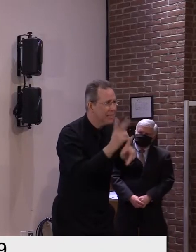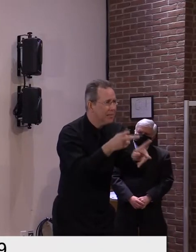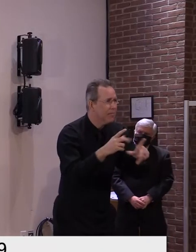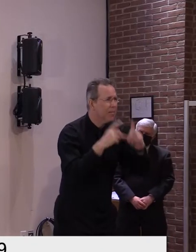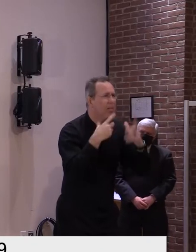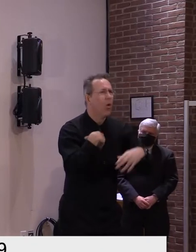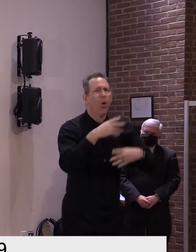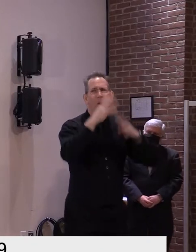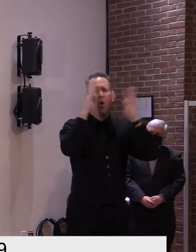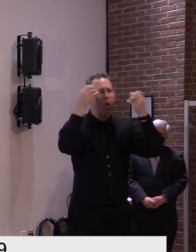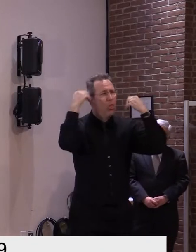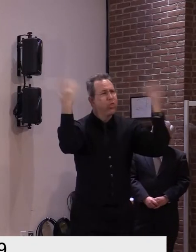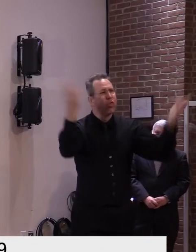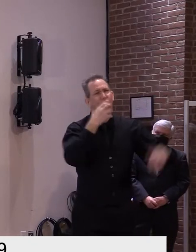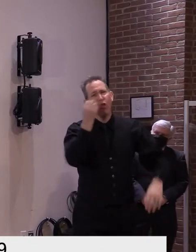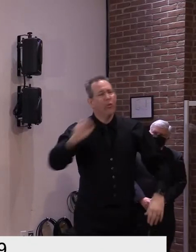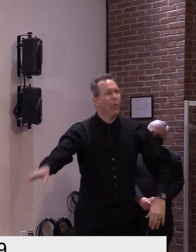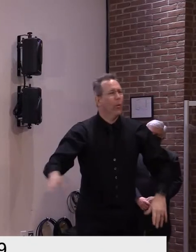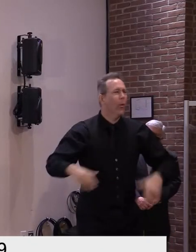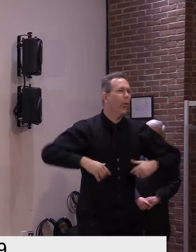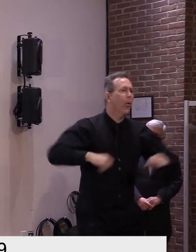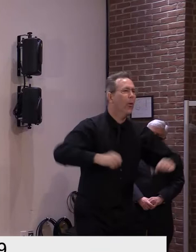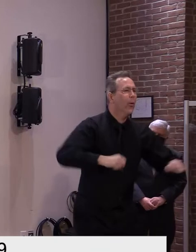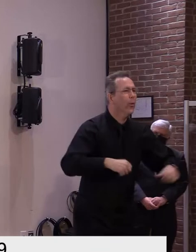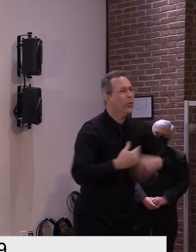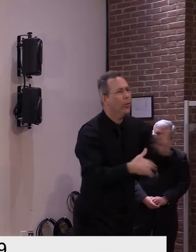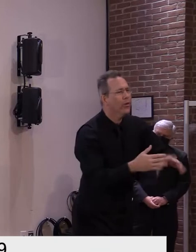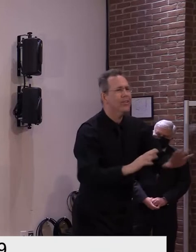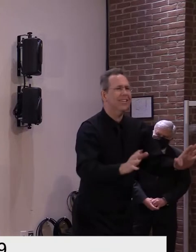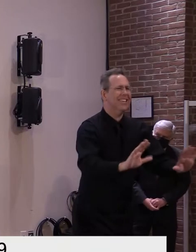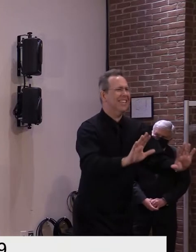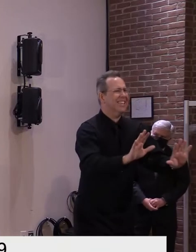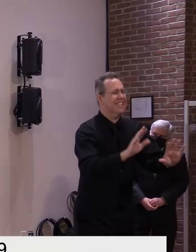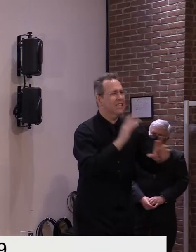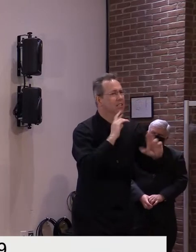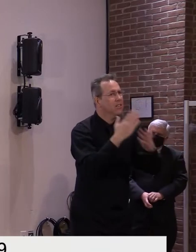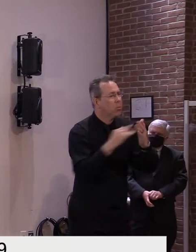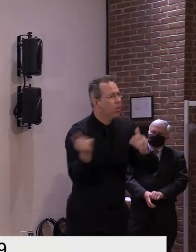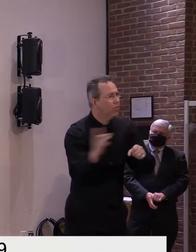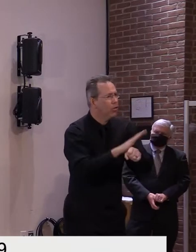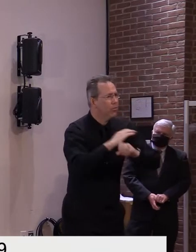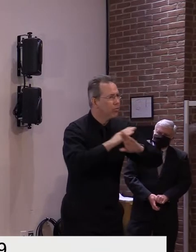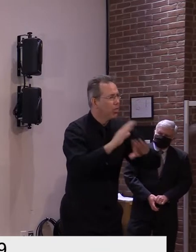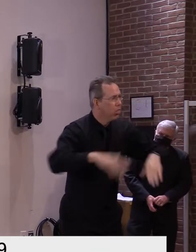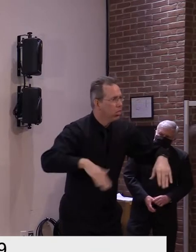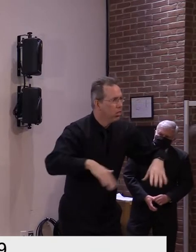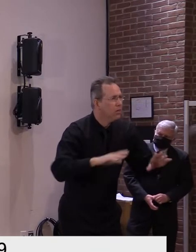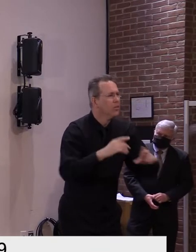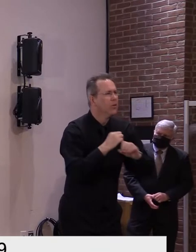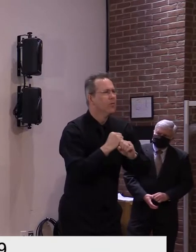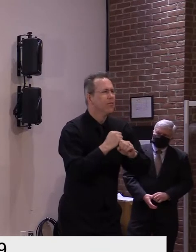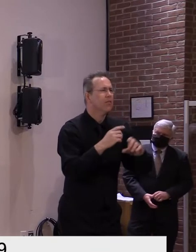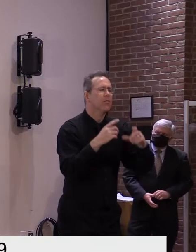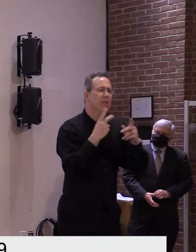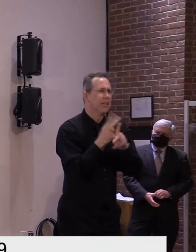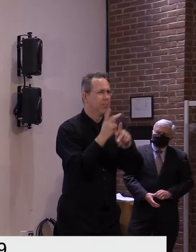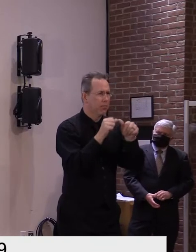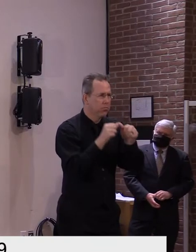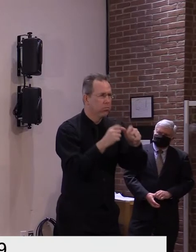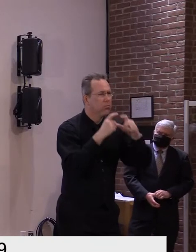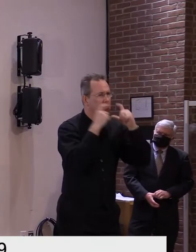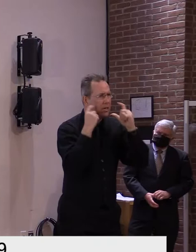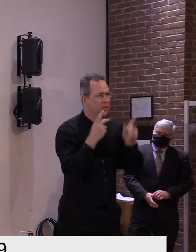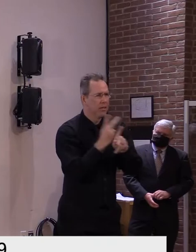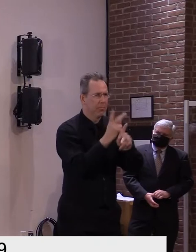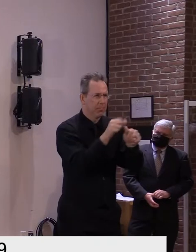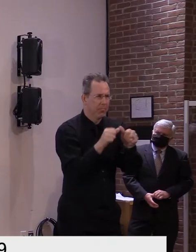those who have not been vaccinated, or nor are they willing to be. They may want to continue to wear a mask. There